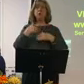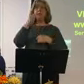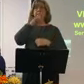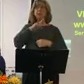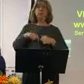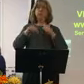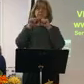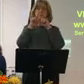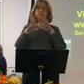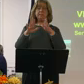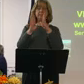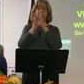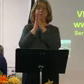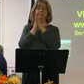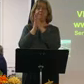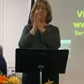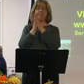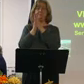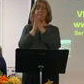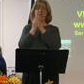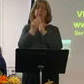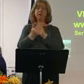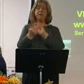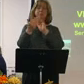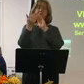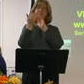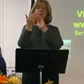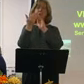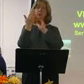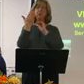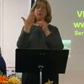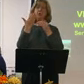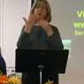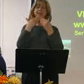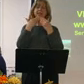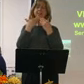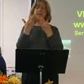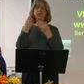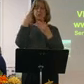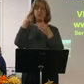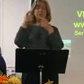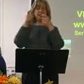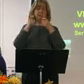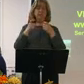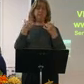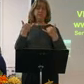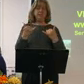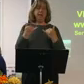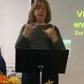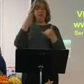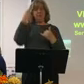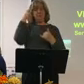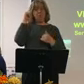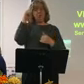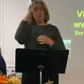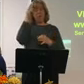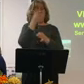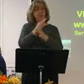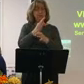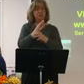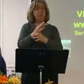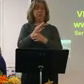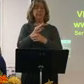pray. Lord, we come to you this morning and thank you again for the gift of this day, for your faithfulness for every